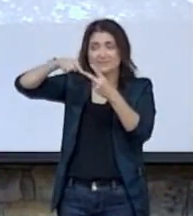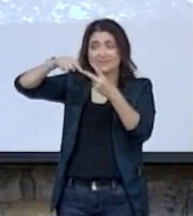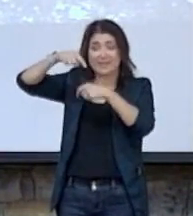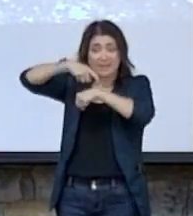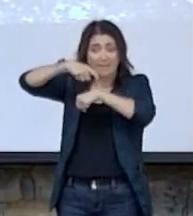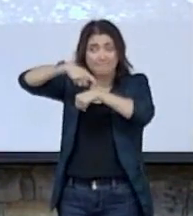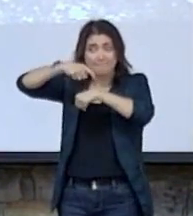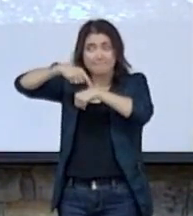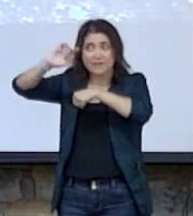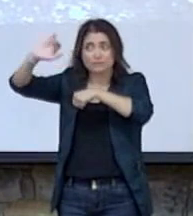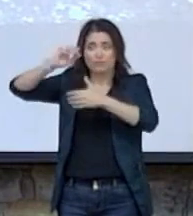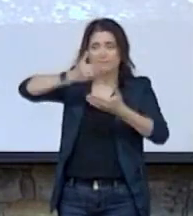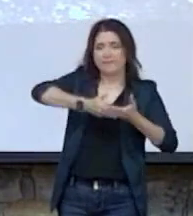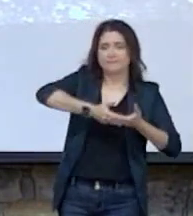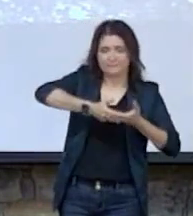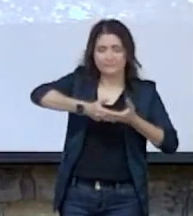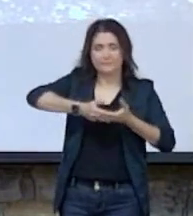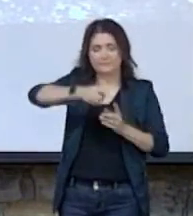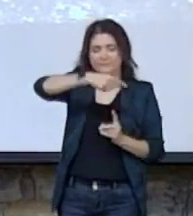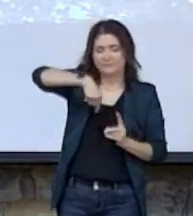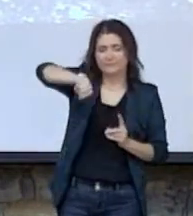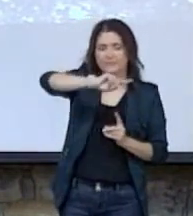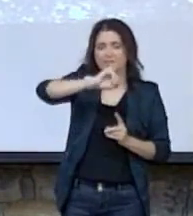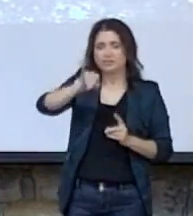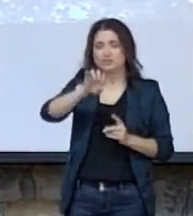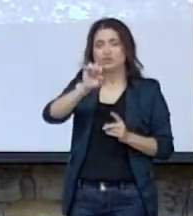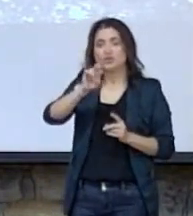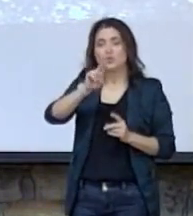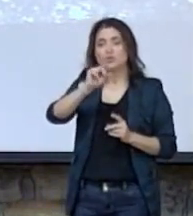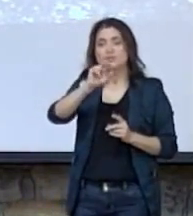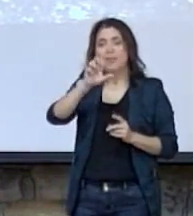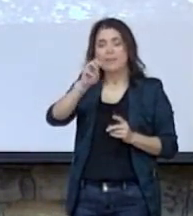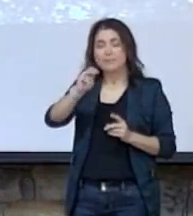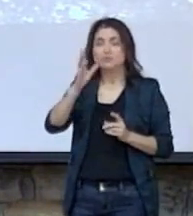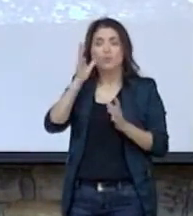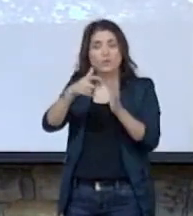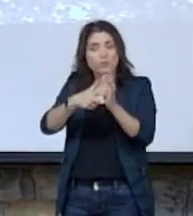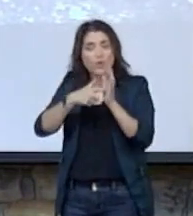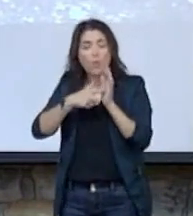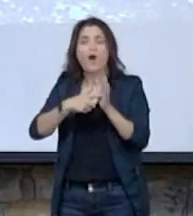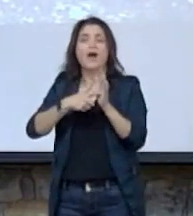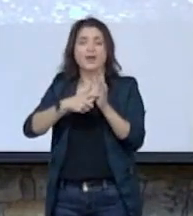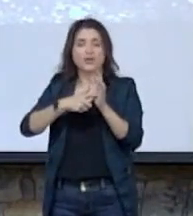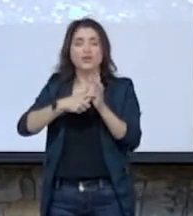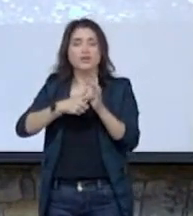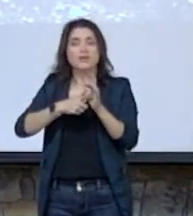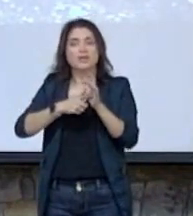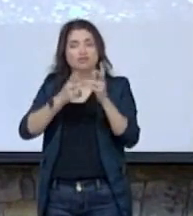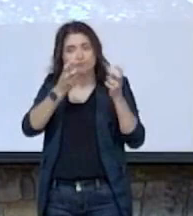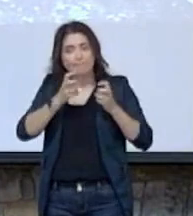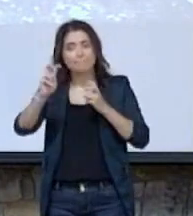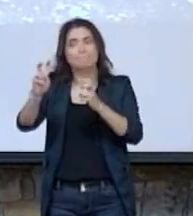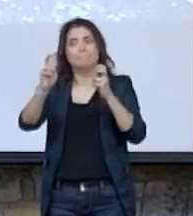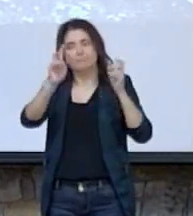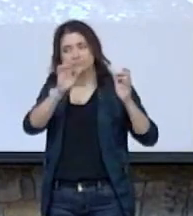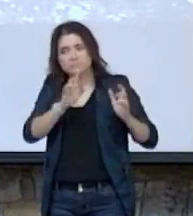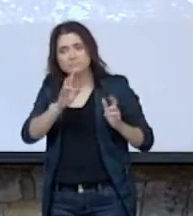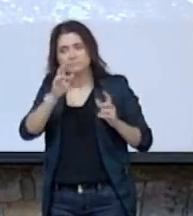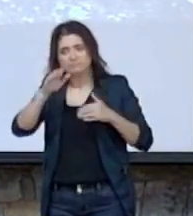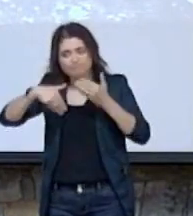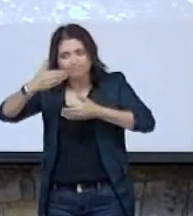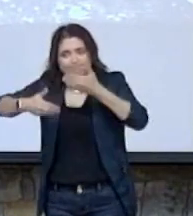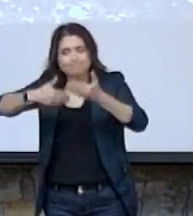Jerusalem, to the place where God's presence dwelt. So it required a pilgrimage to Jerusalem. And then you still had